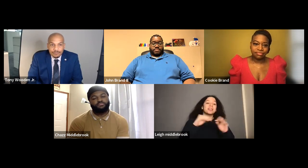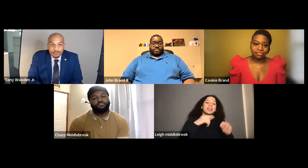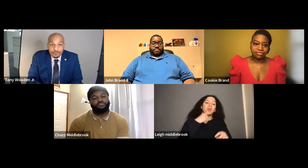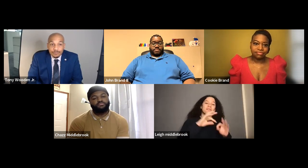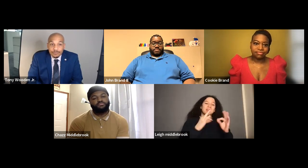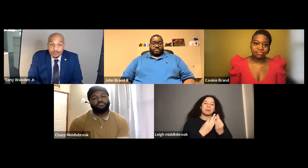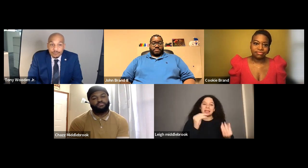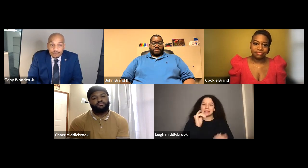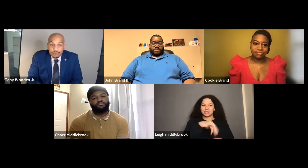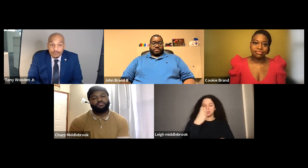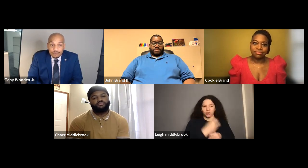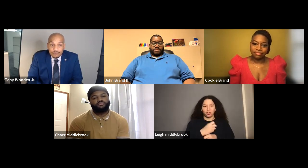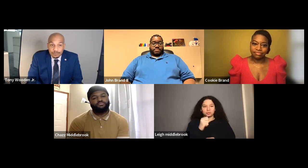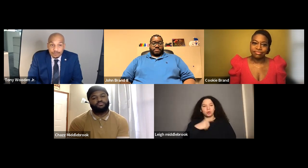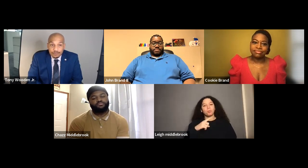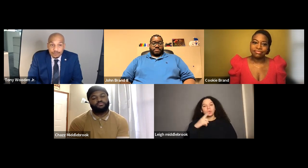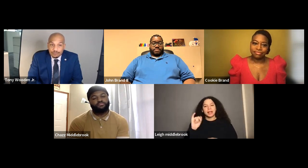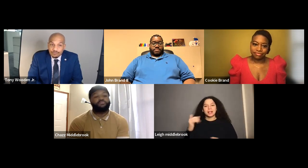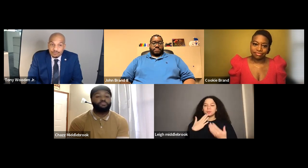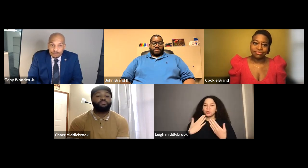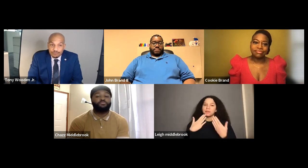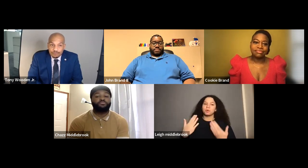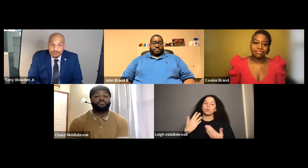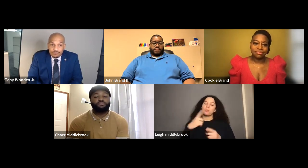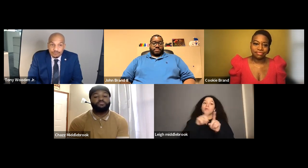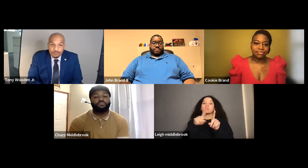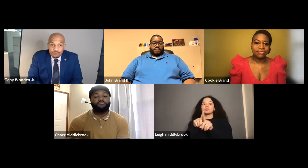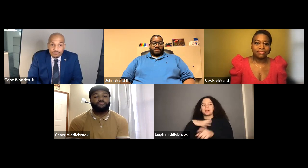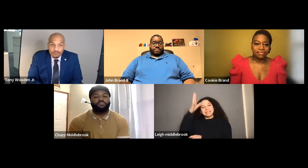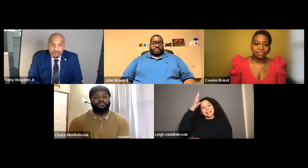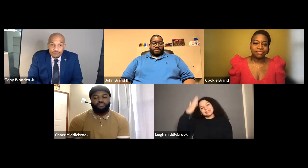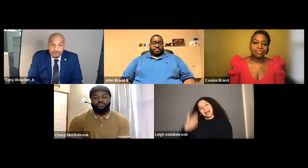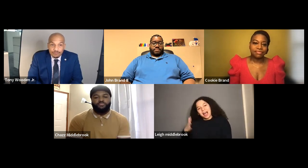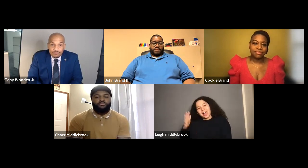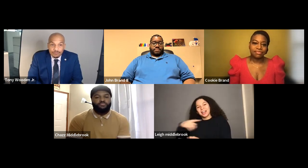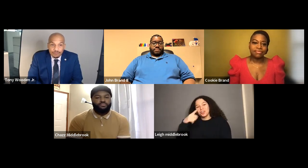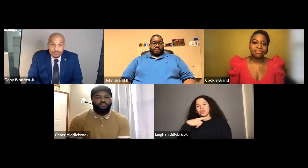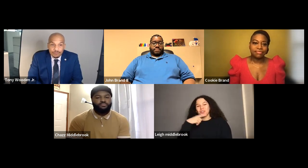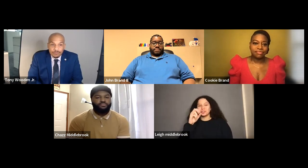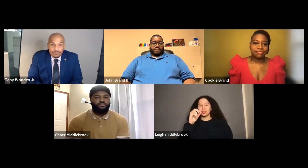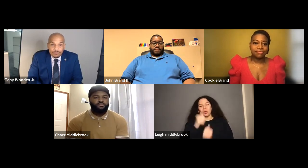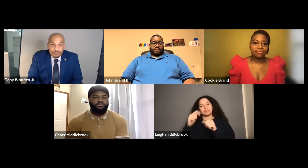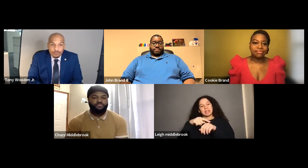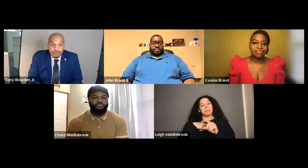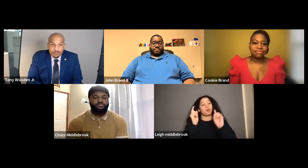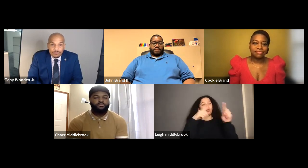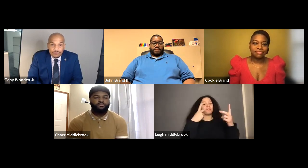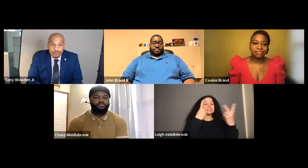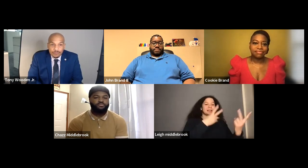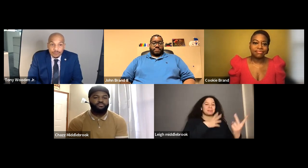seen at school where they're sometimes the only deaf member in the family and how difficult that is for them. And so I'm incredibly grateful.